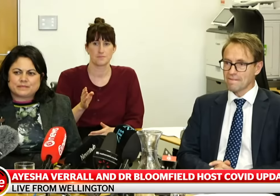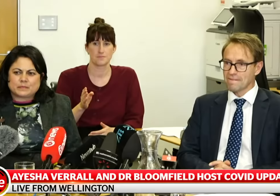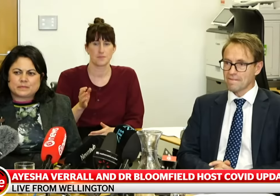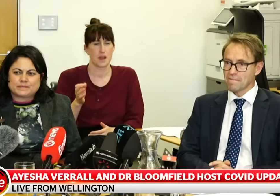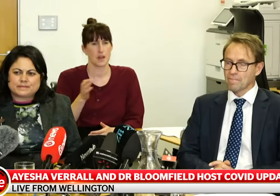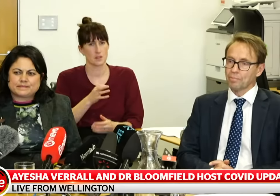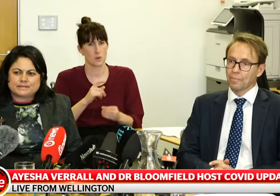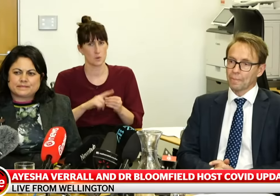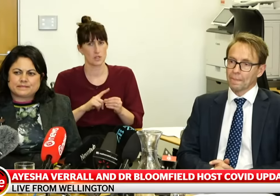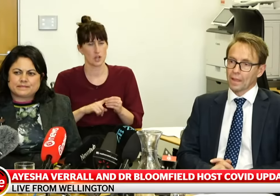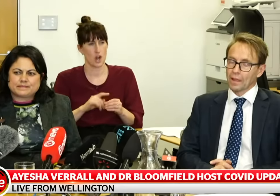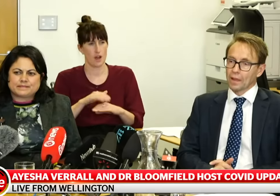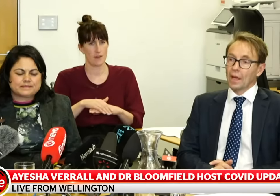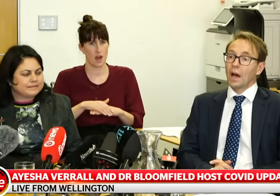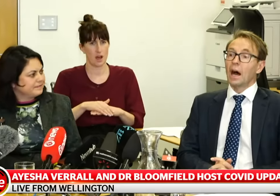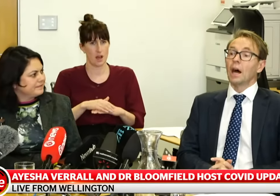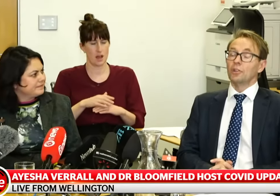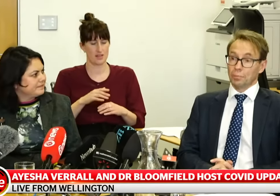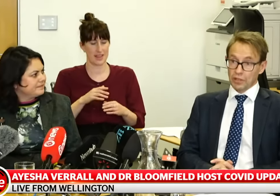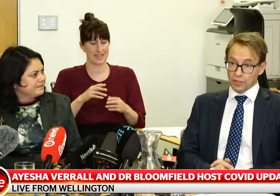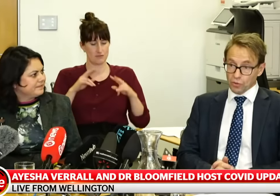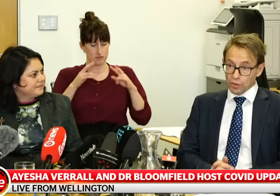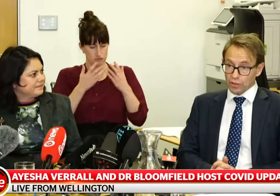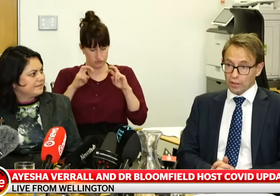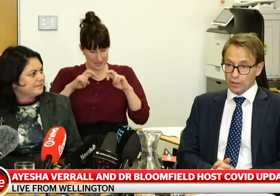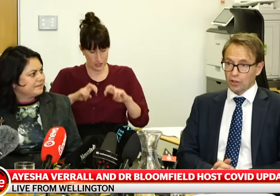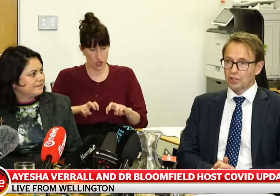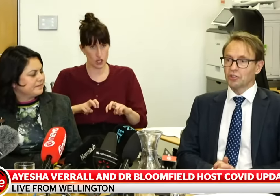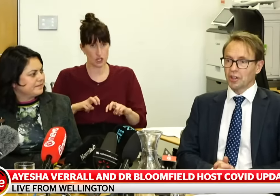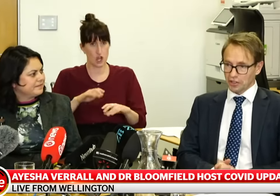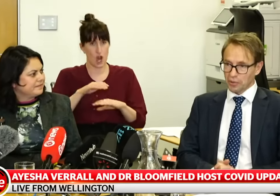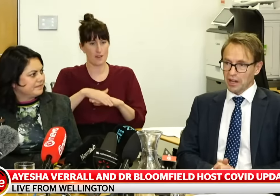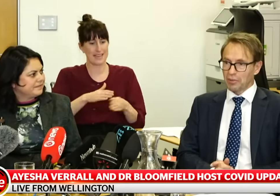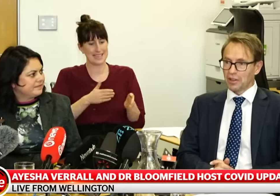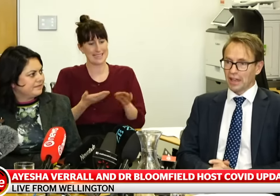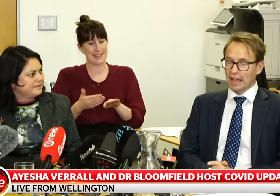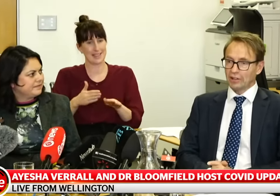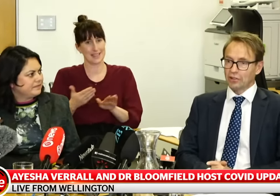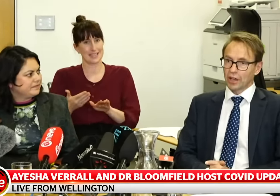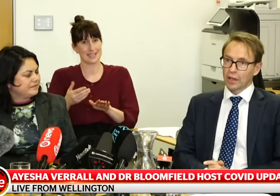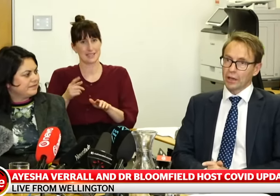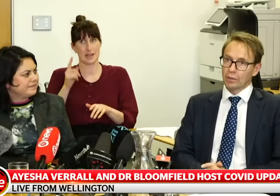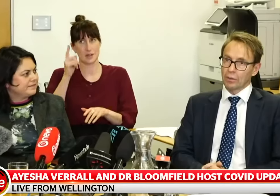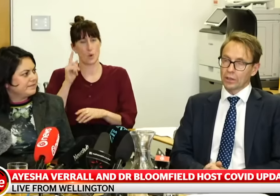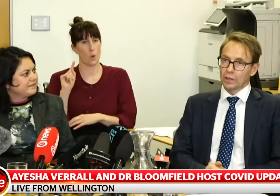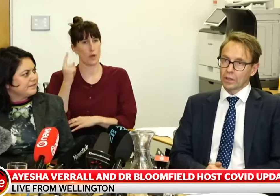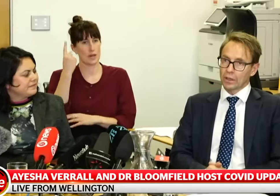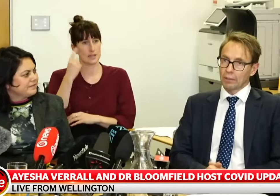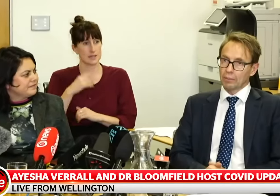Auckland deaths? It's a piece of work that a colleague's got underway up there, and